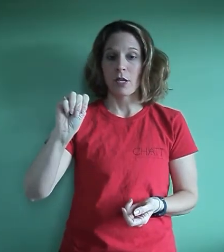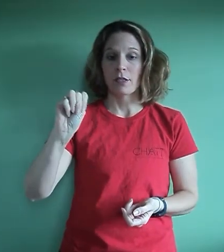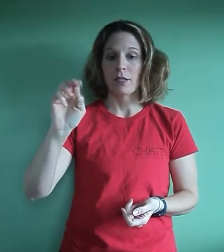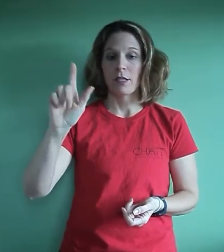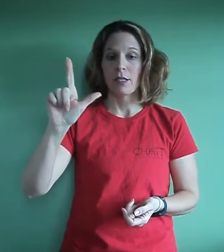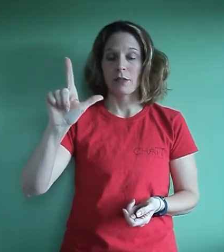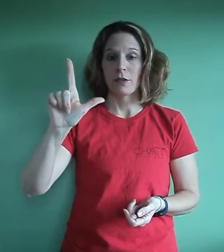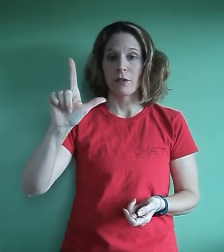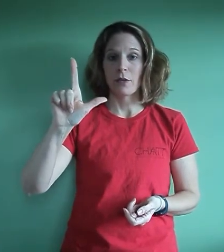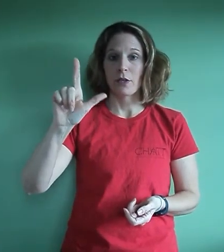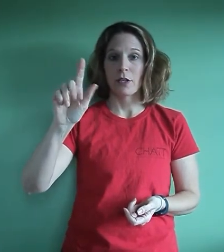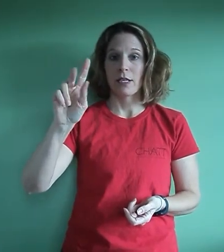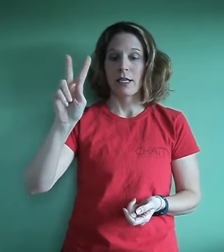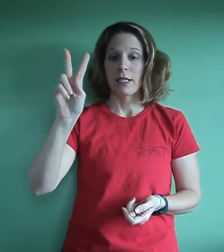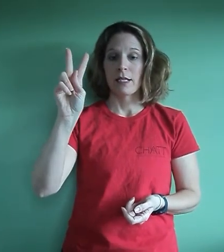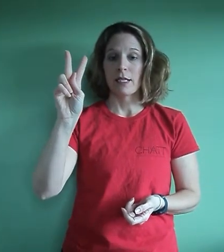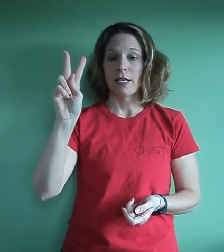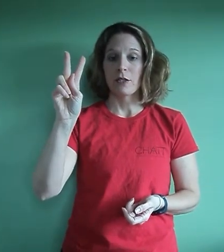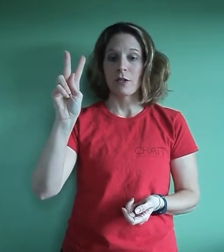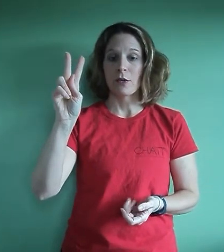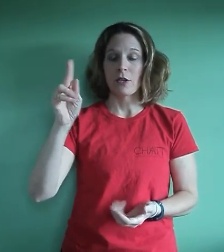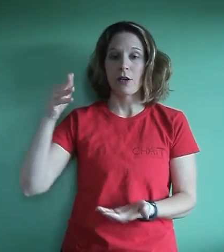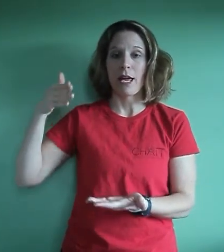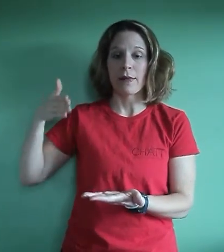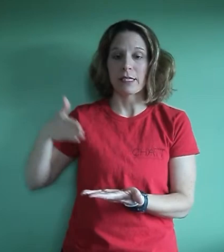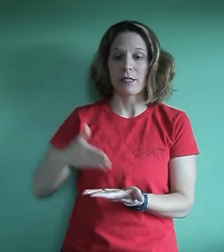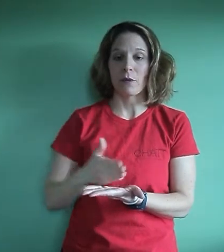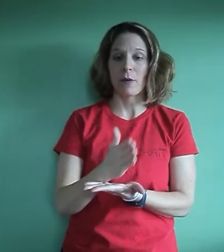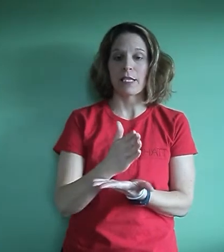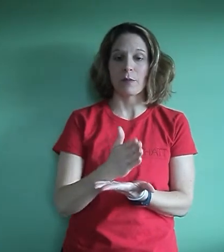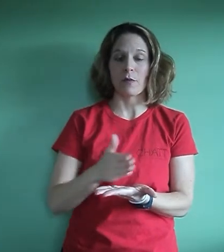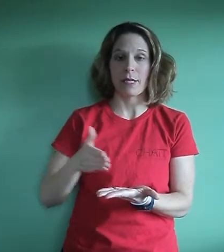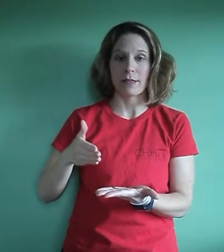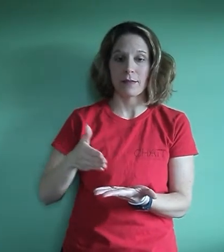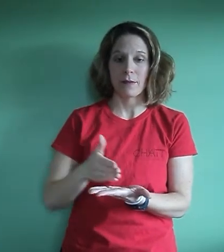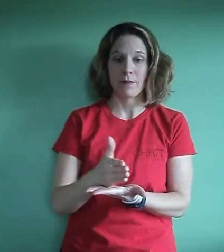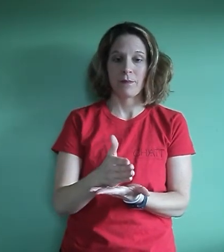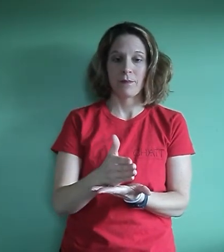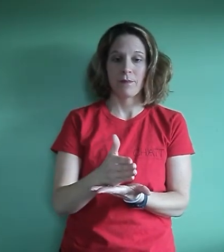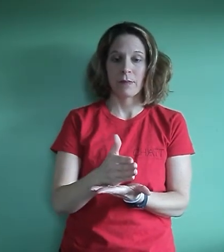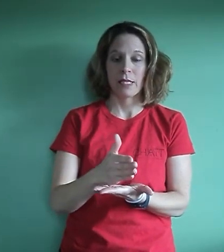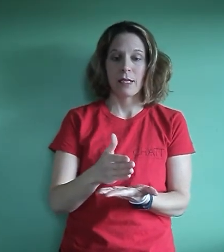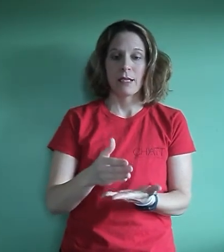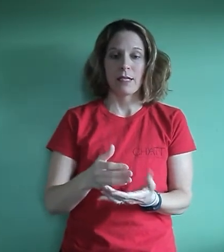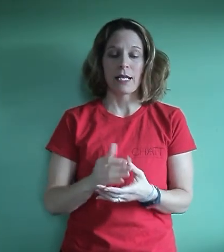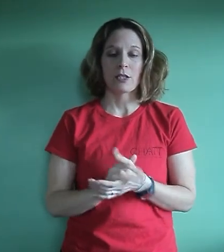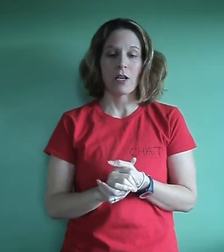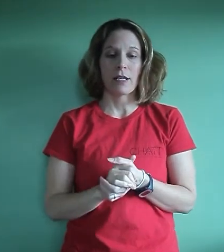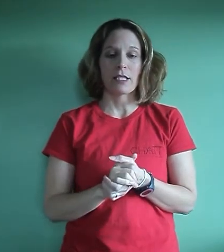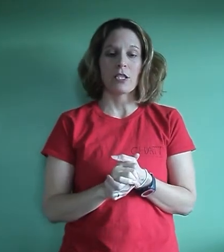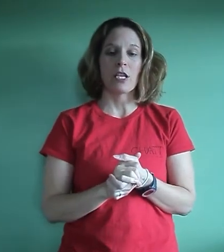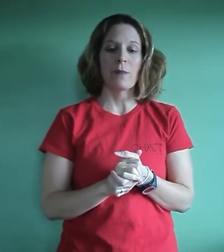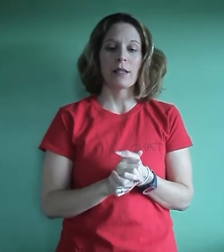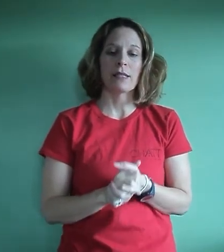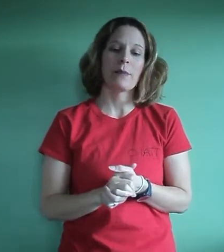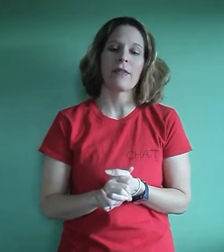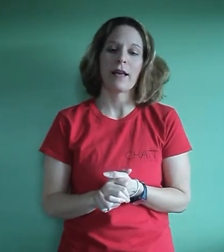Martin Luther King Jr. and the Civil Rights Movement. The next card is Jim and Elizabeth